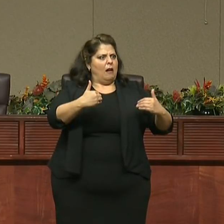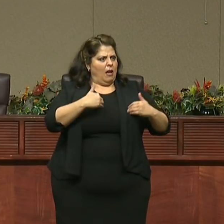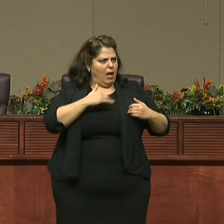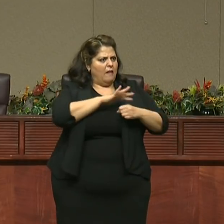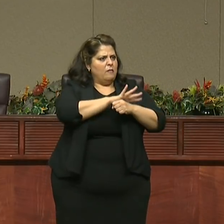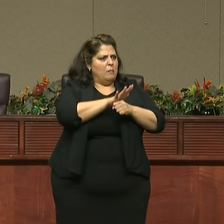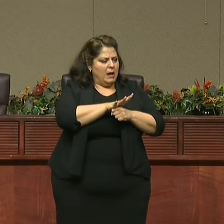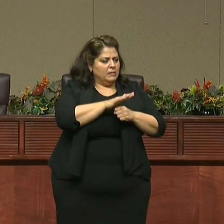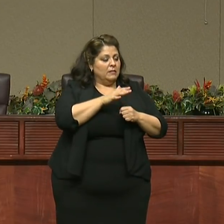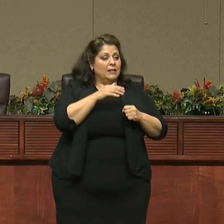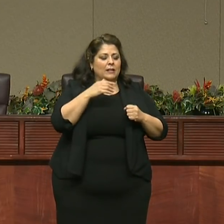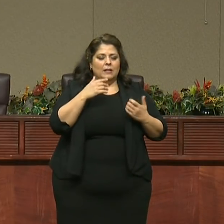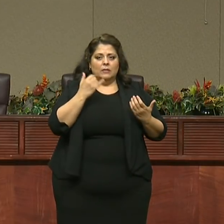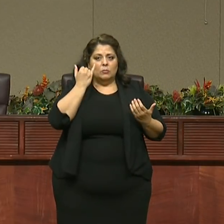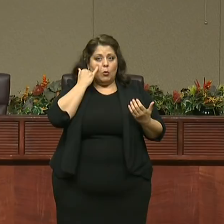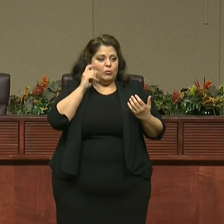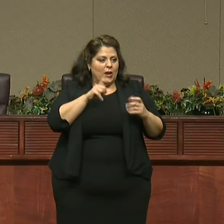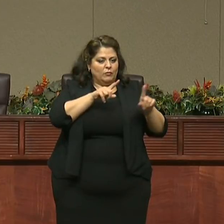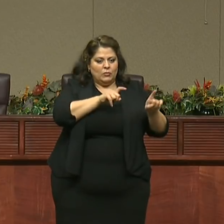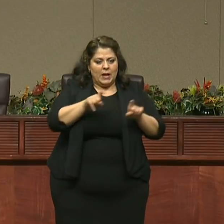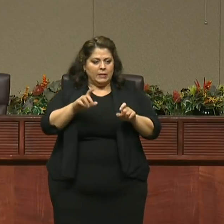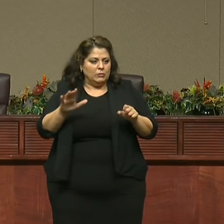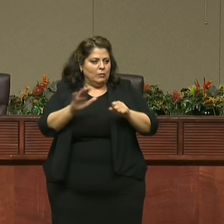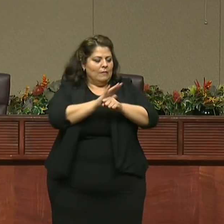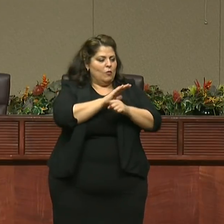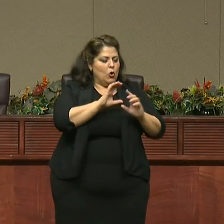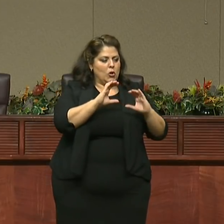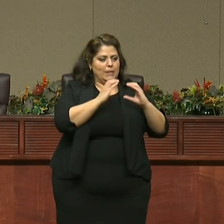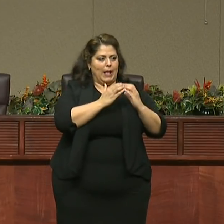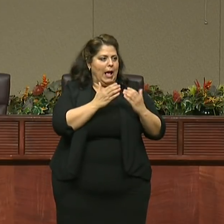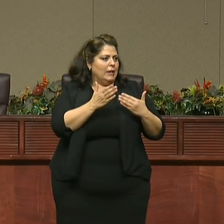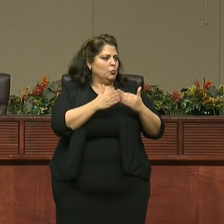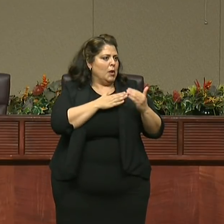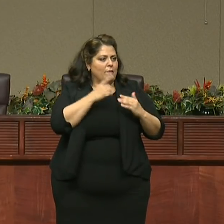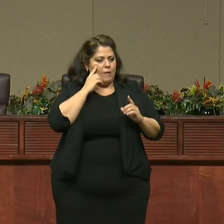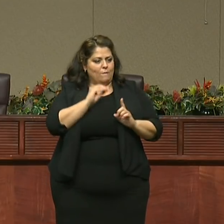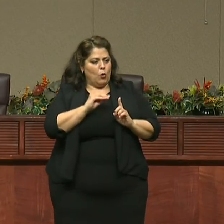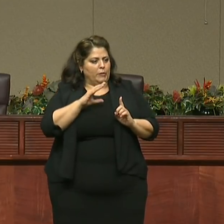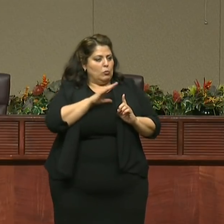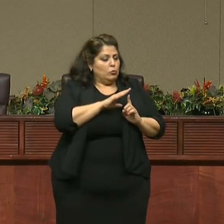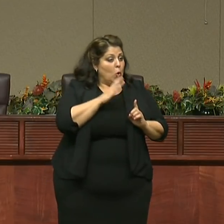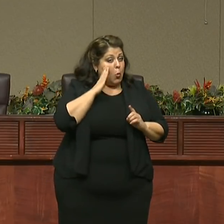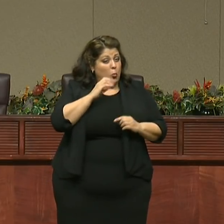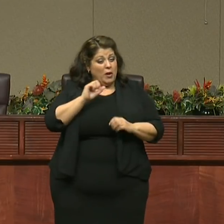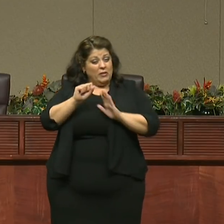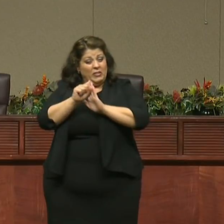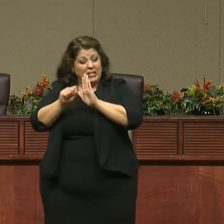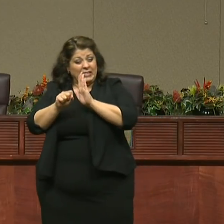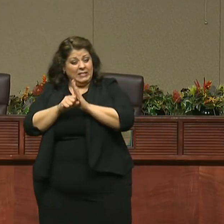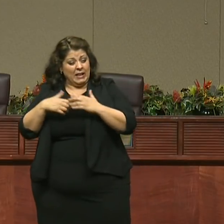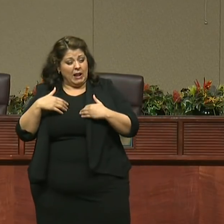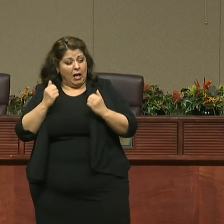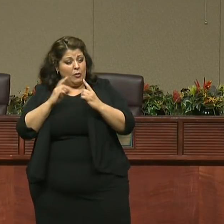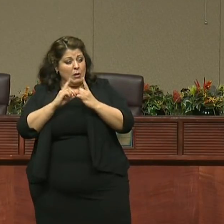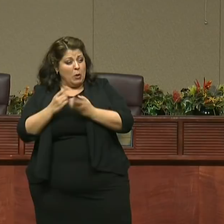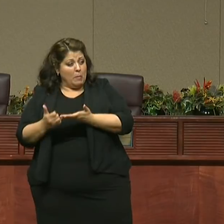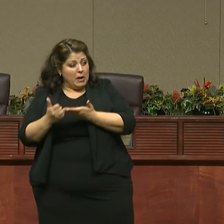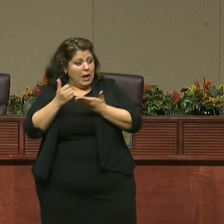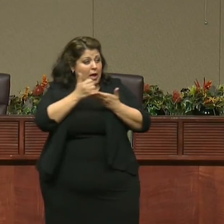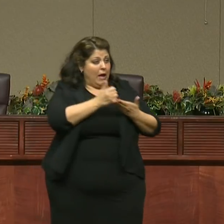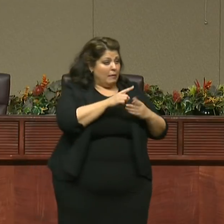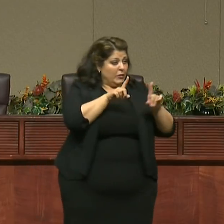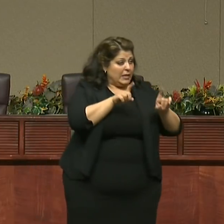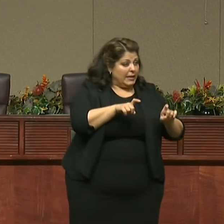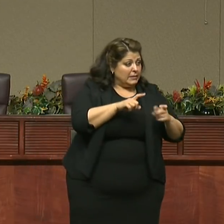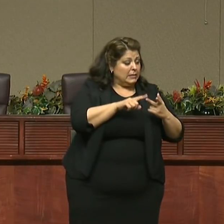entire class or whoever they've had exposure to, will the state health department assist with that testing in the